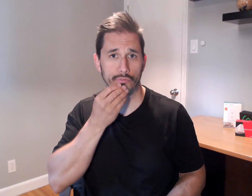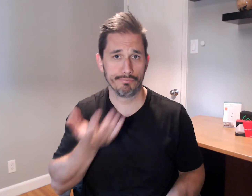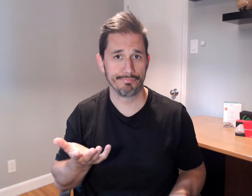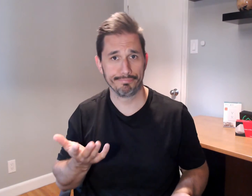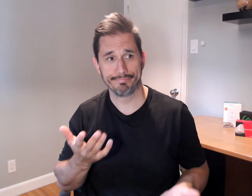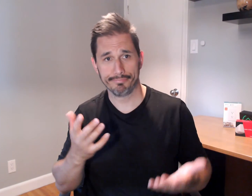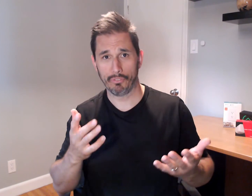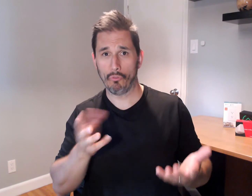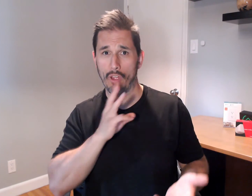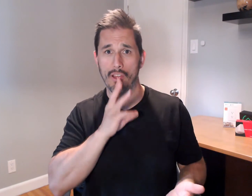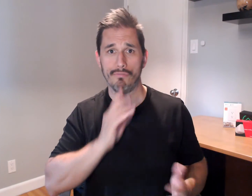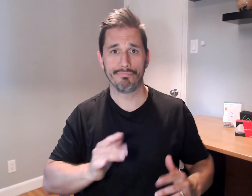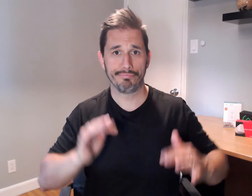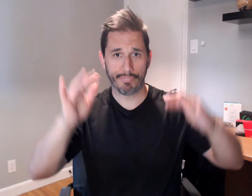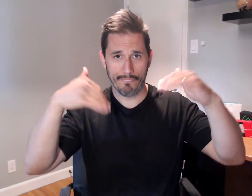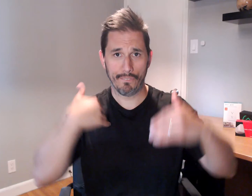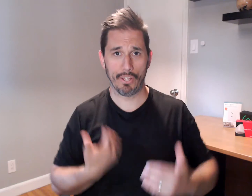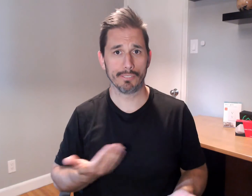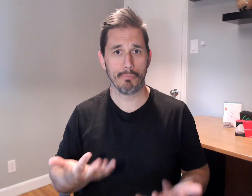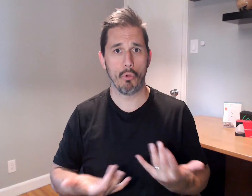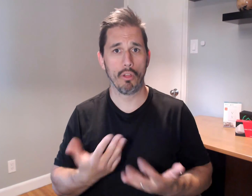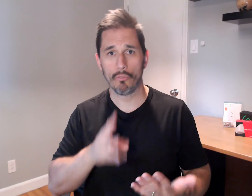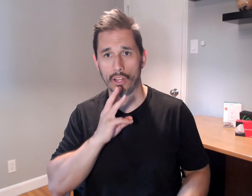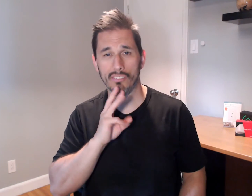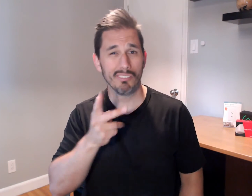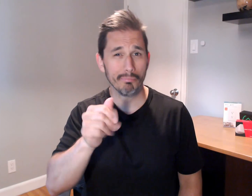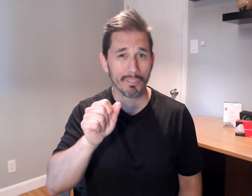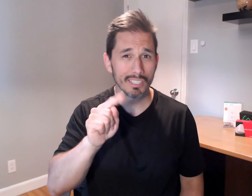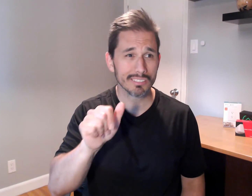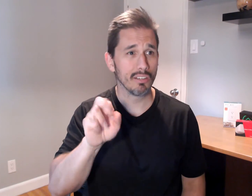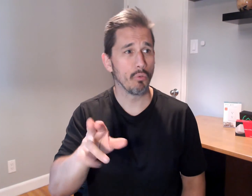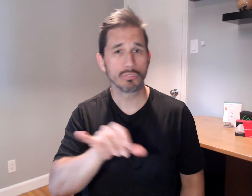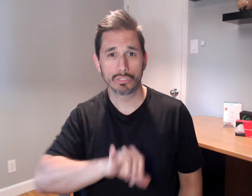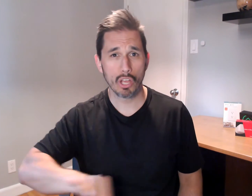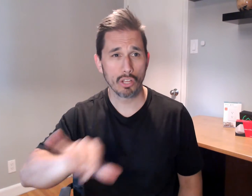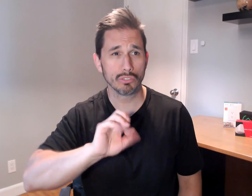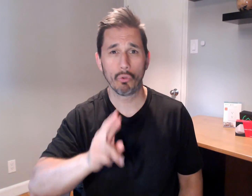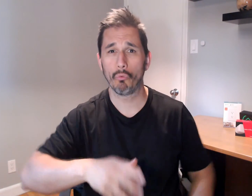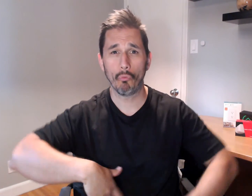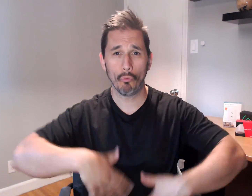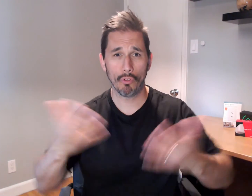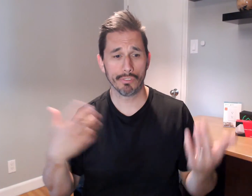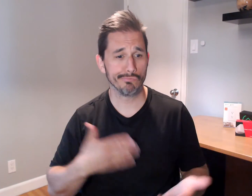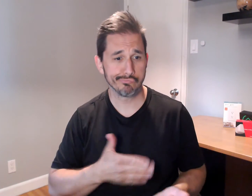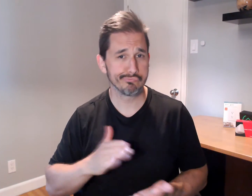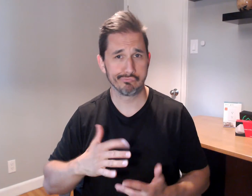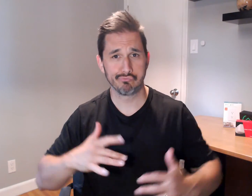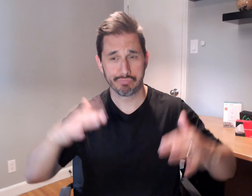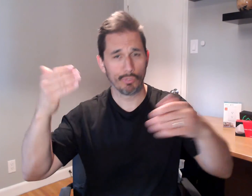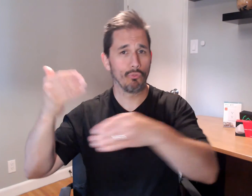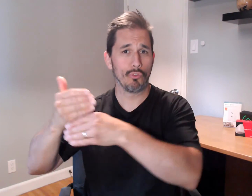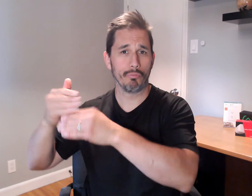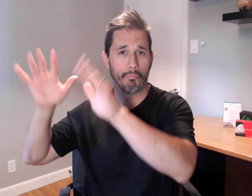the kitchen. Sometimes when you're cooking, the room can get pretty humid and even make your windows